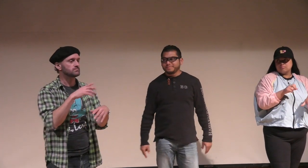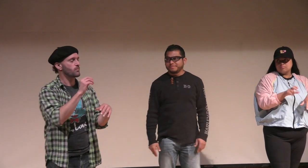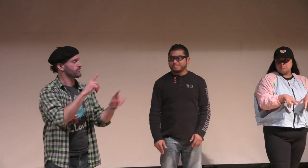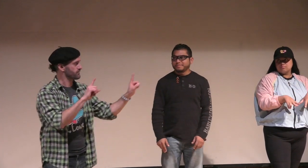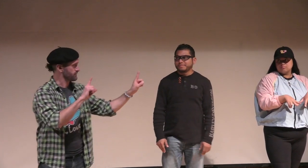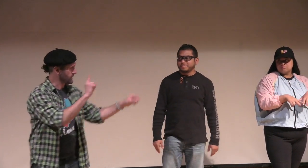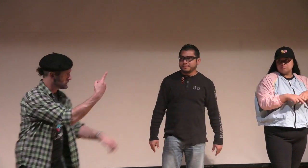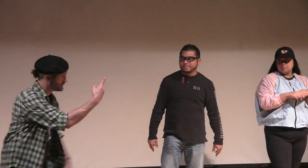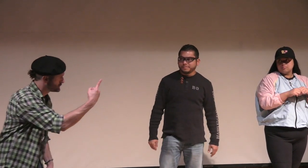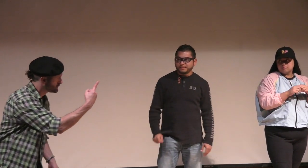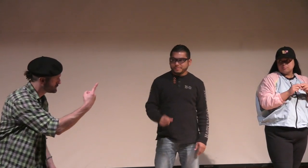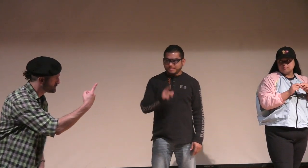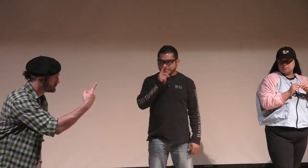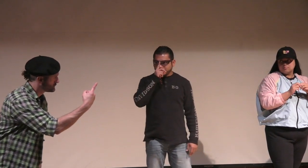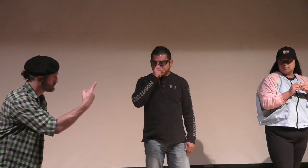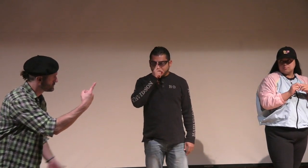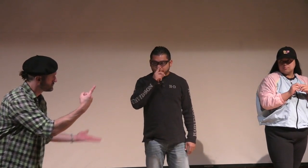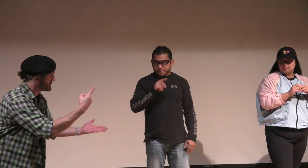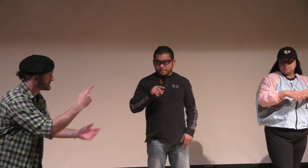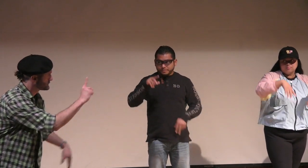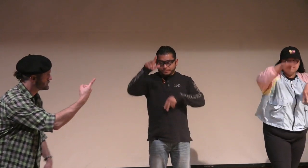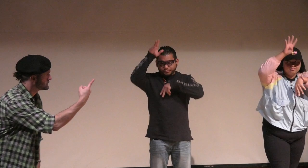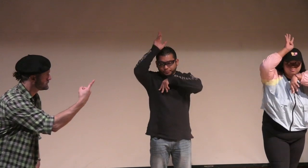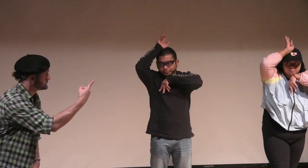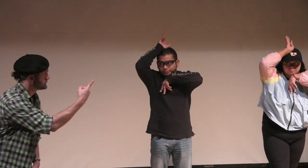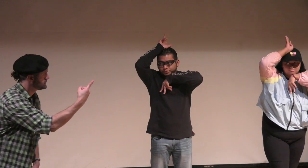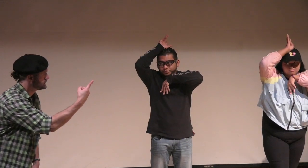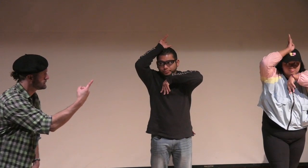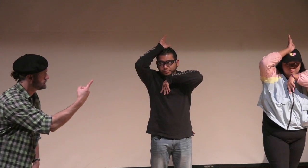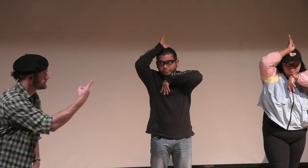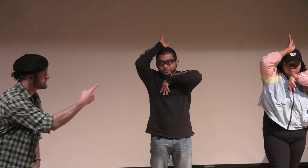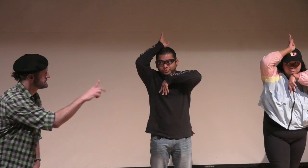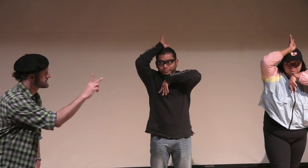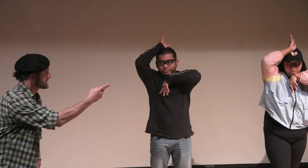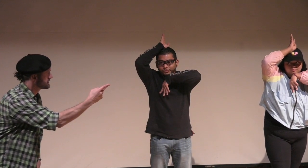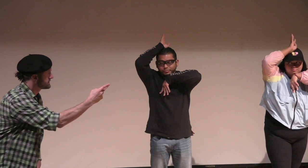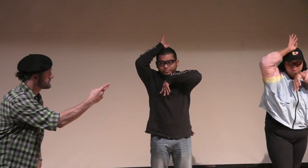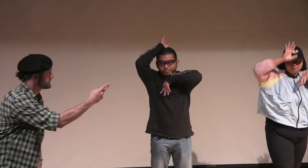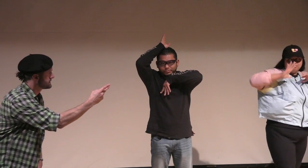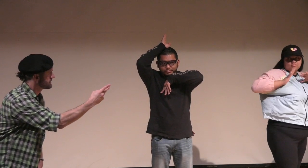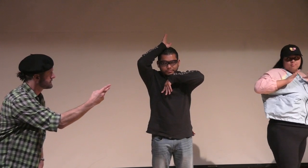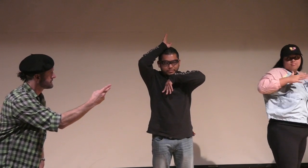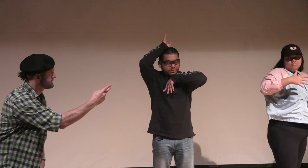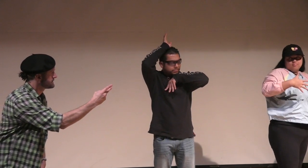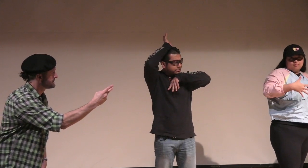So that'll give you the concept. So first, what do you do first? Second?